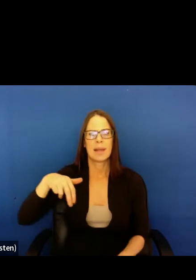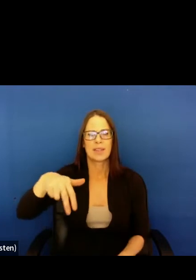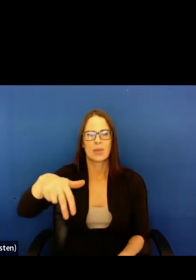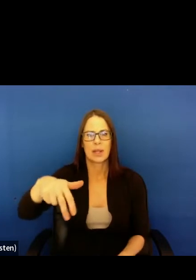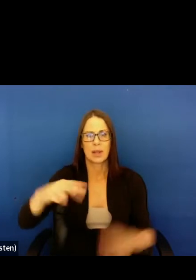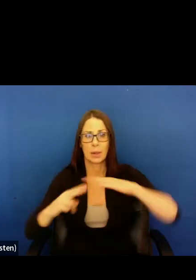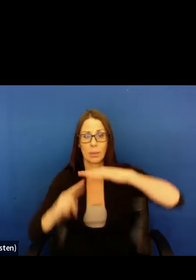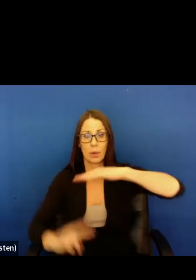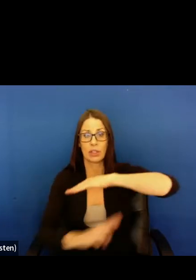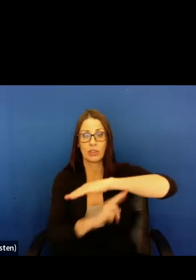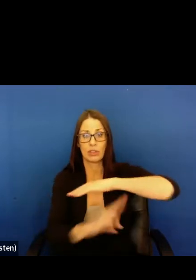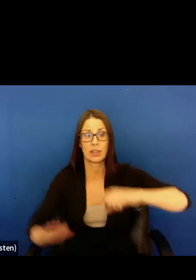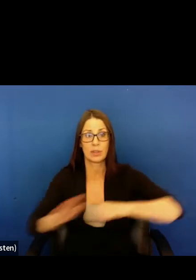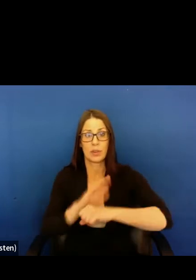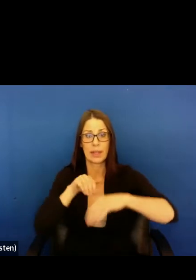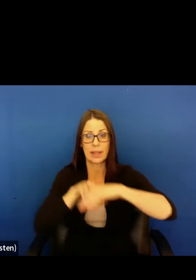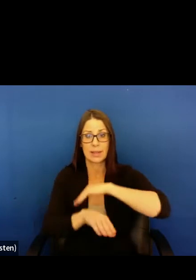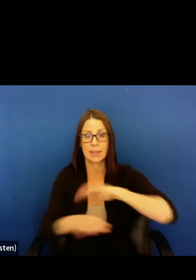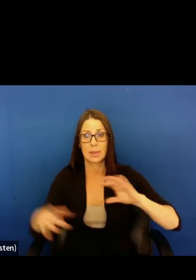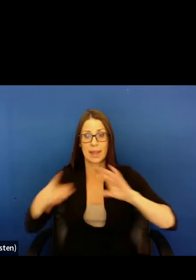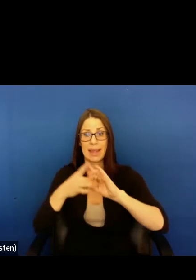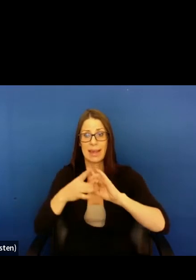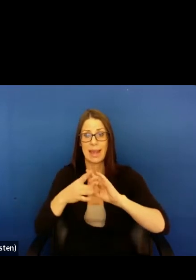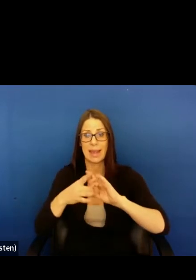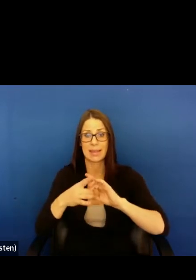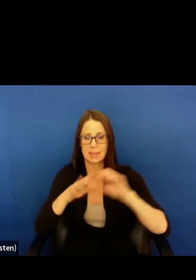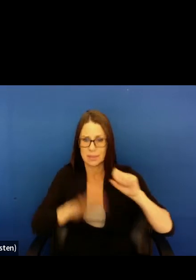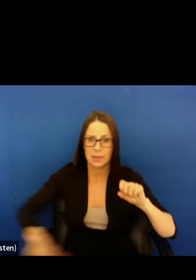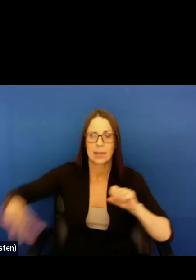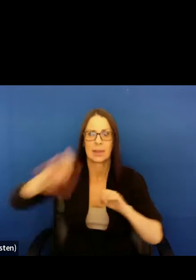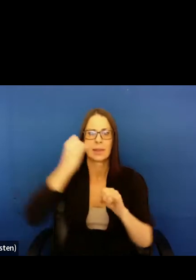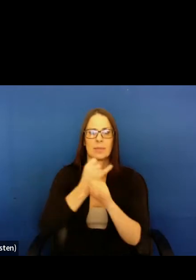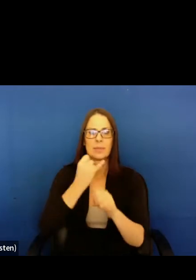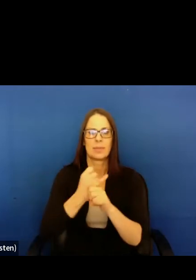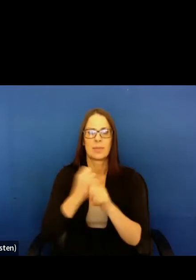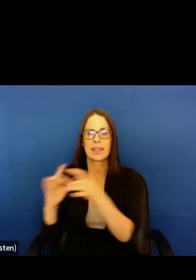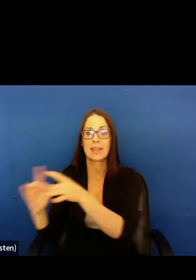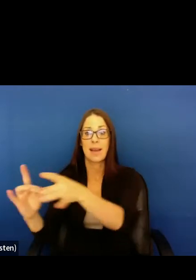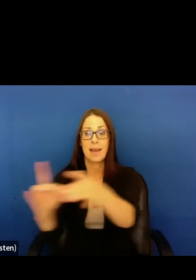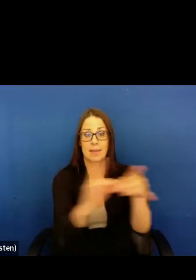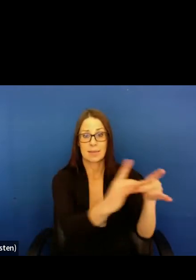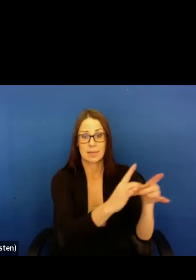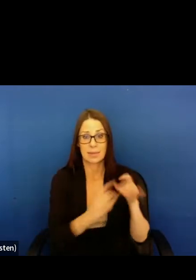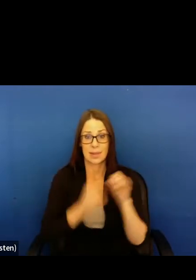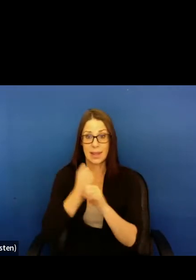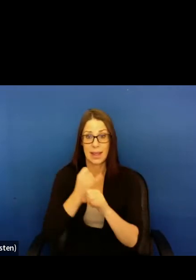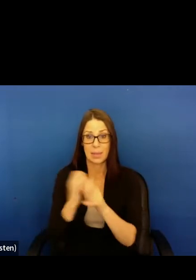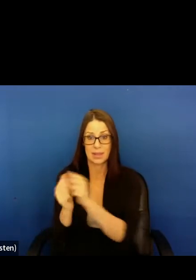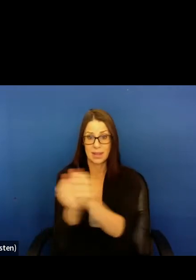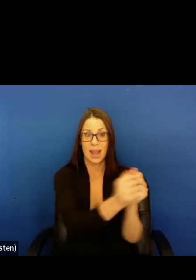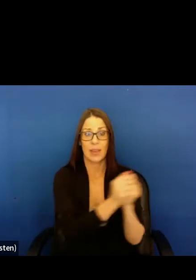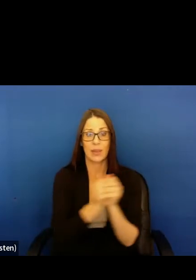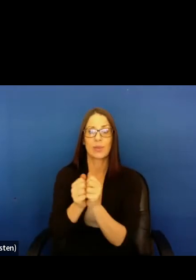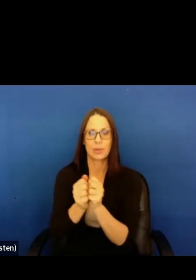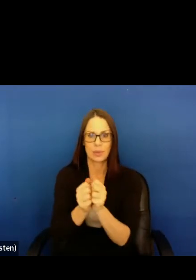the ISCC with the rest of campus, I find ties our campus together, and we're definitely growing on this side of Columbus Avenue. So not only is